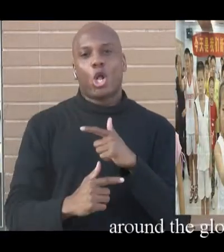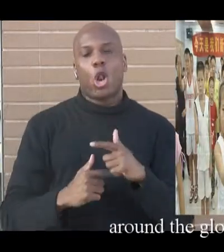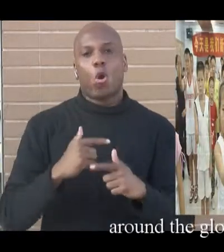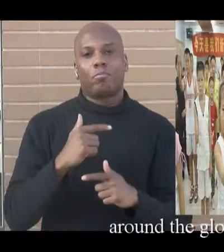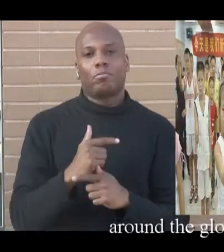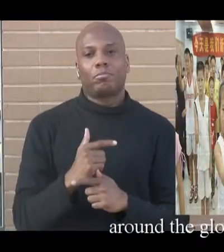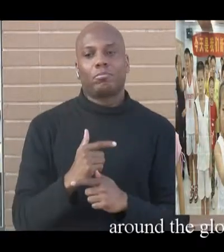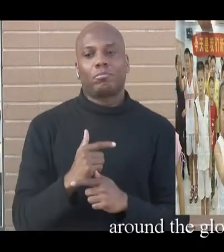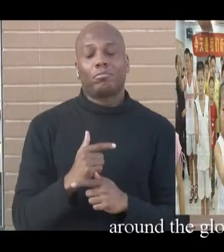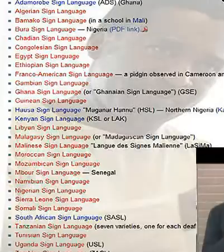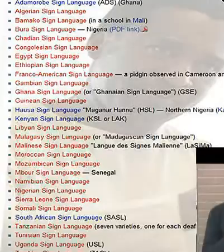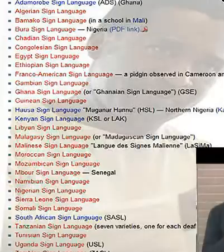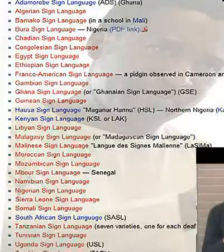people around the globe.